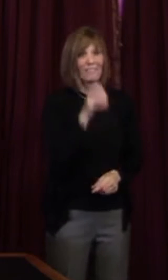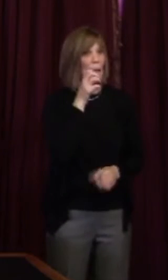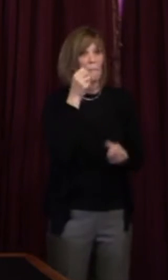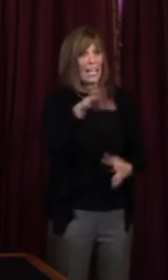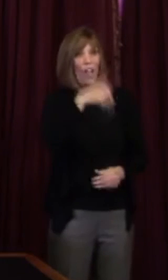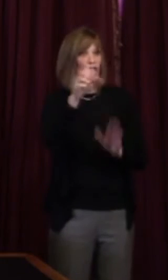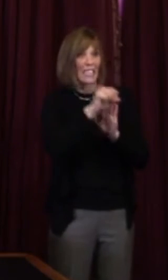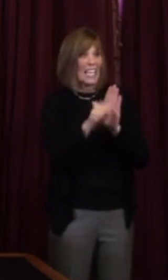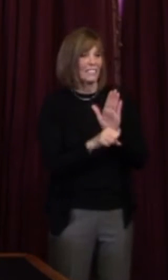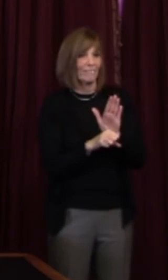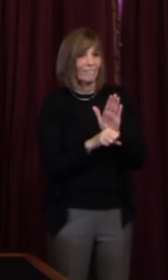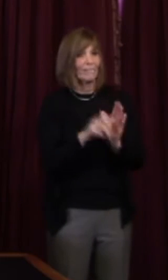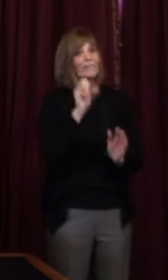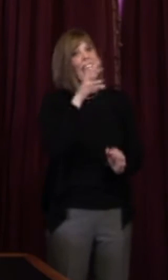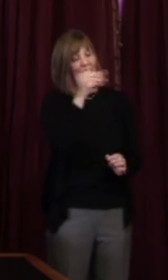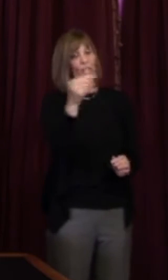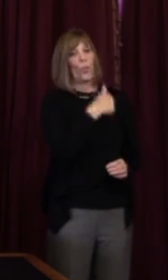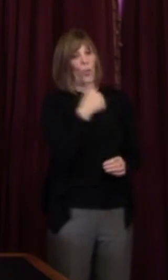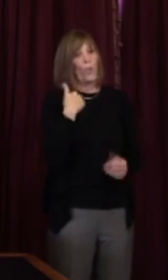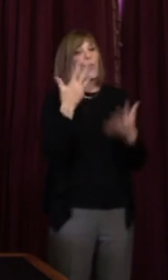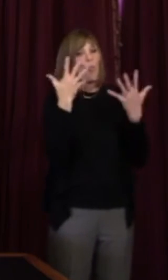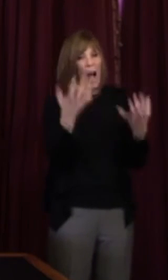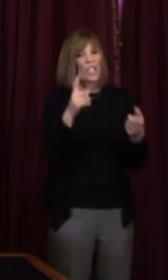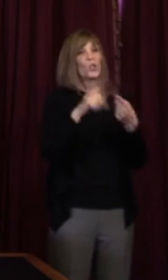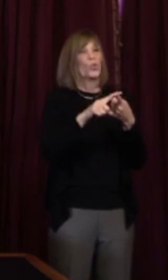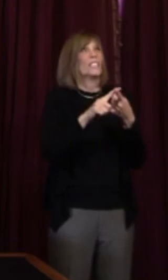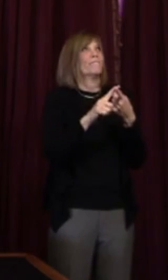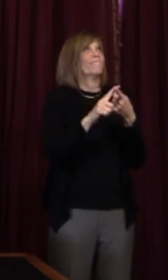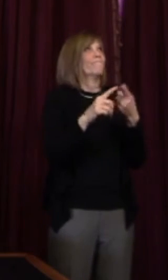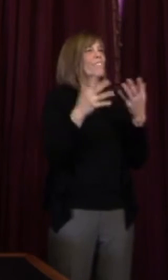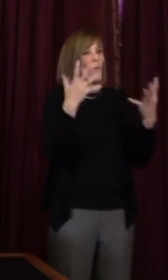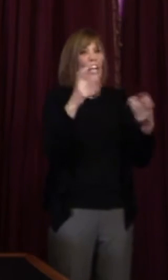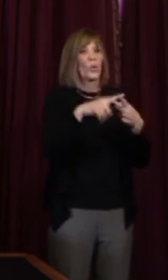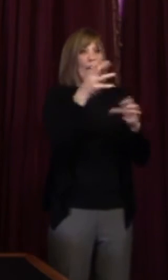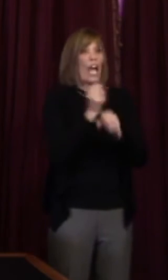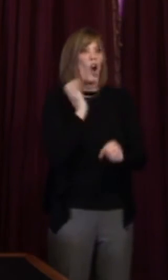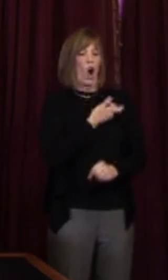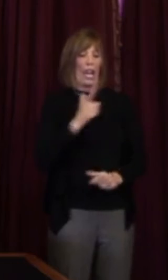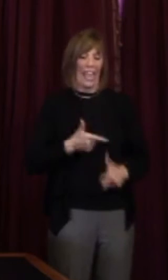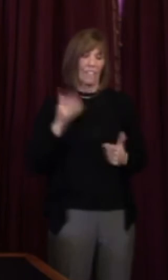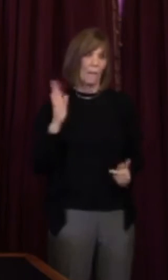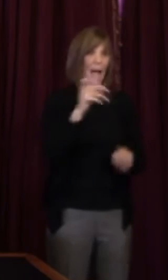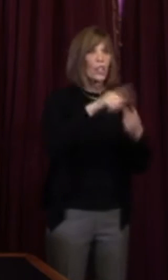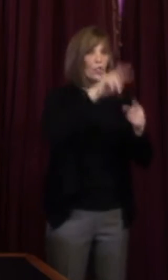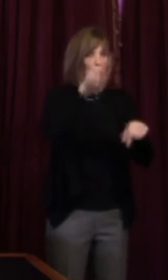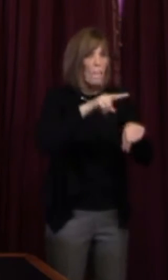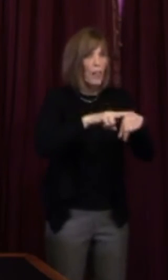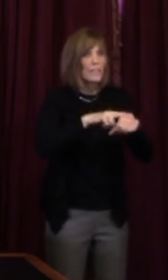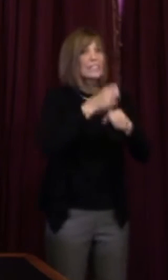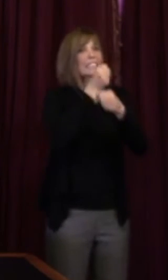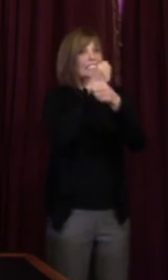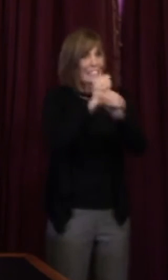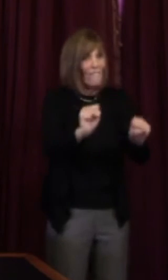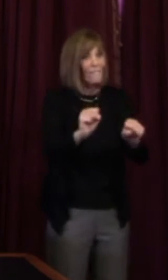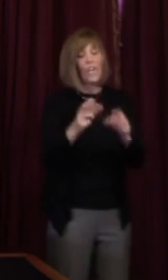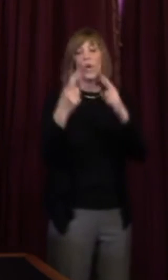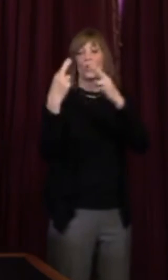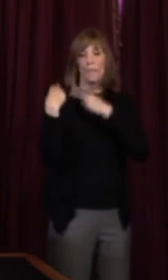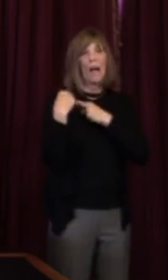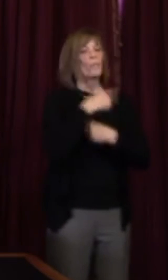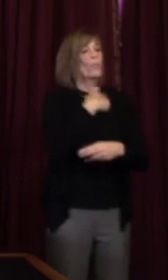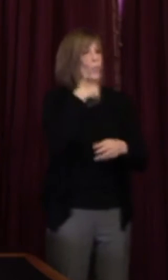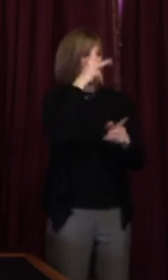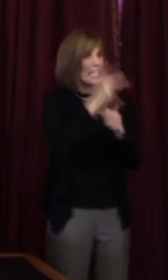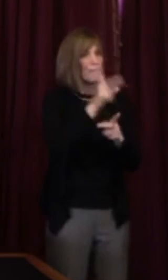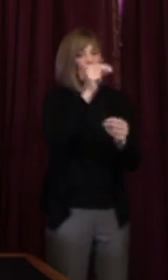same spot. And we want to get our lives back to normal. We want to do it in a safe and responsible way, and we're going to continue to